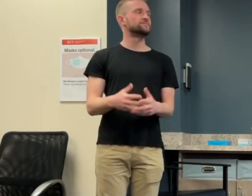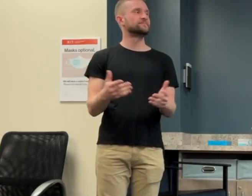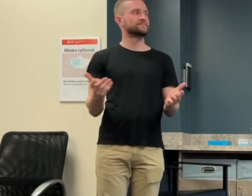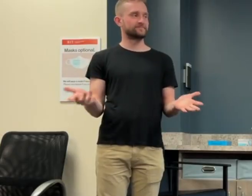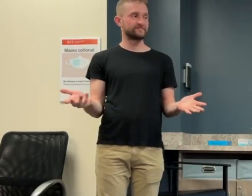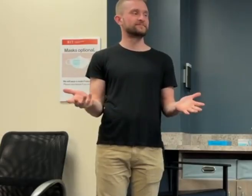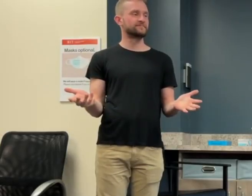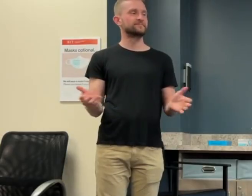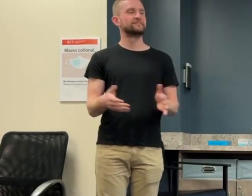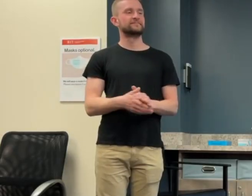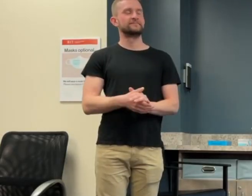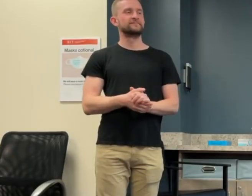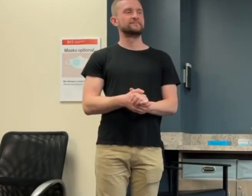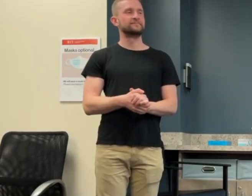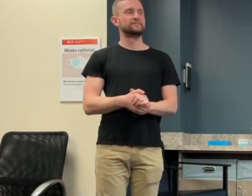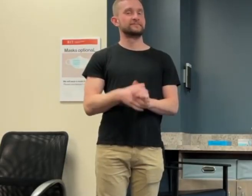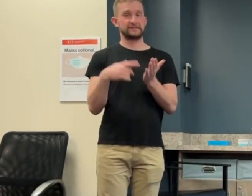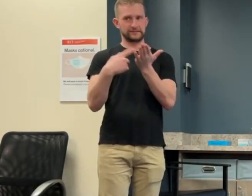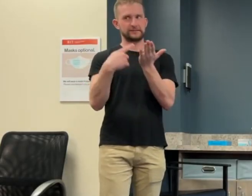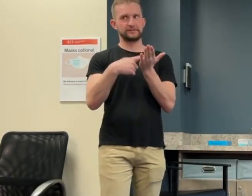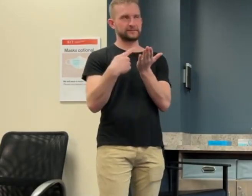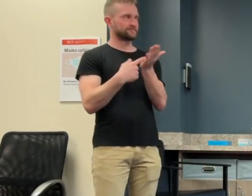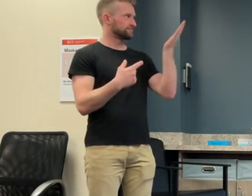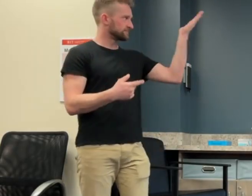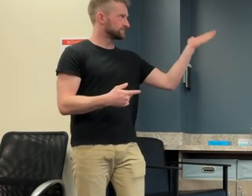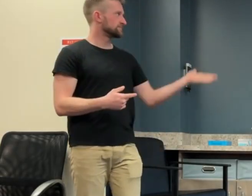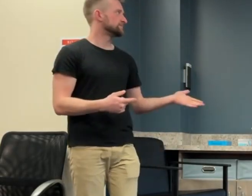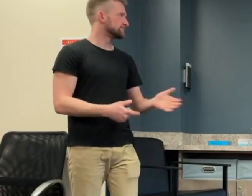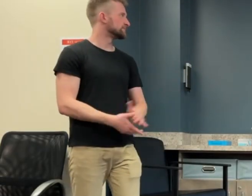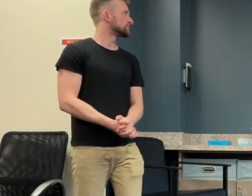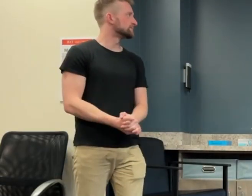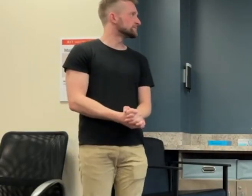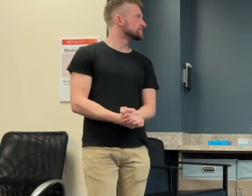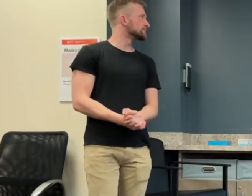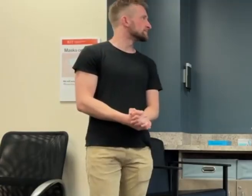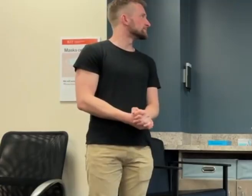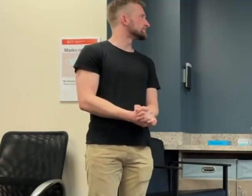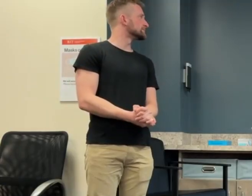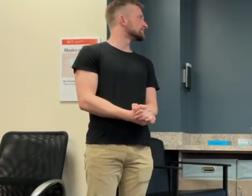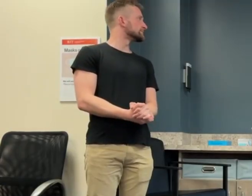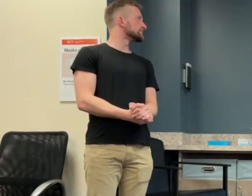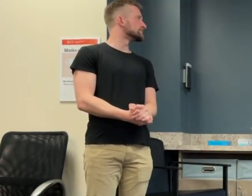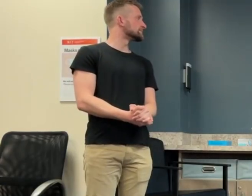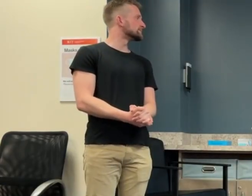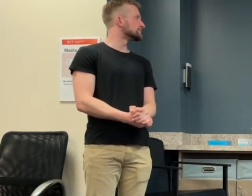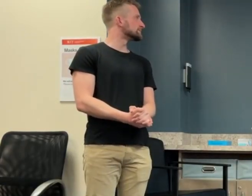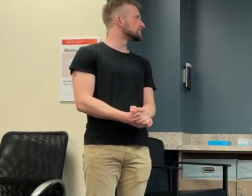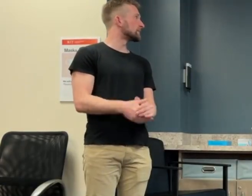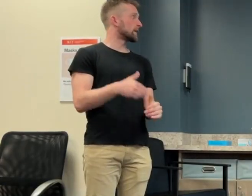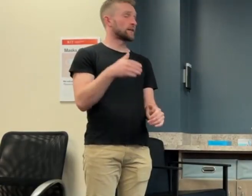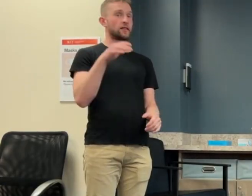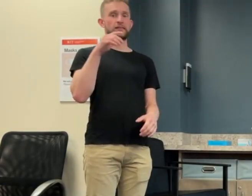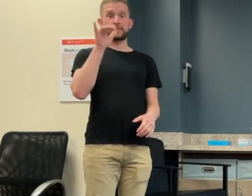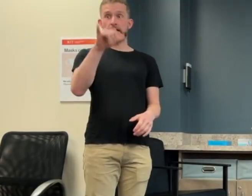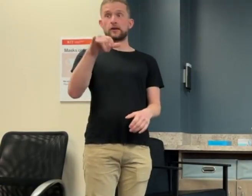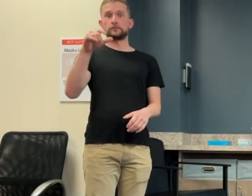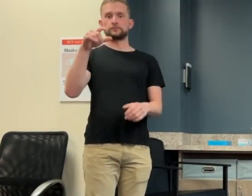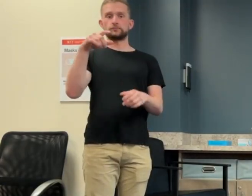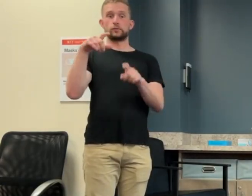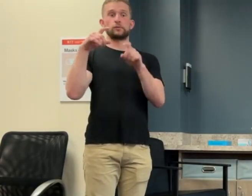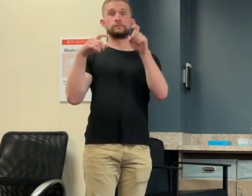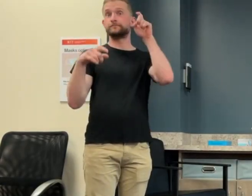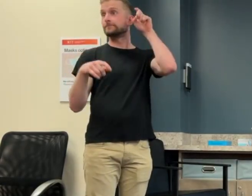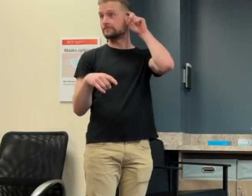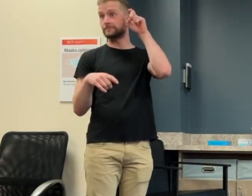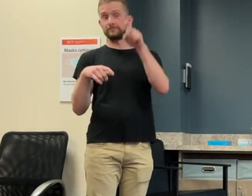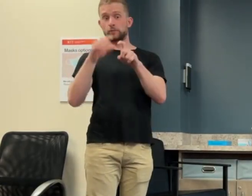Just to go over what you're looking at here, again, there's the external processor that's going to be picking up